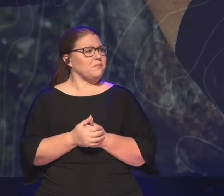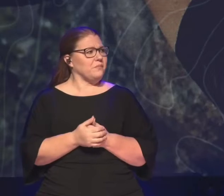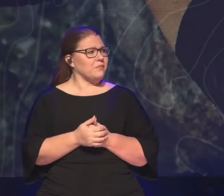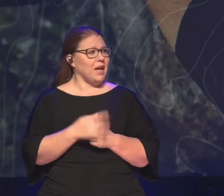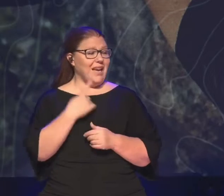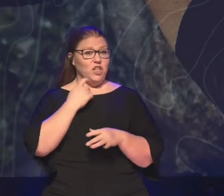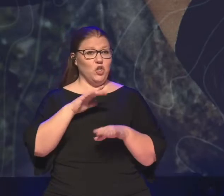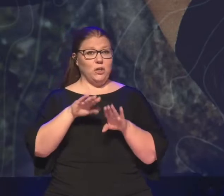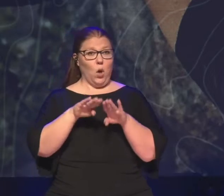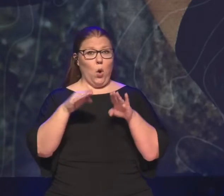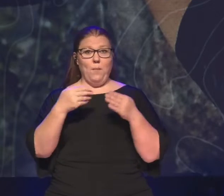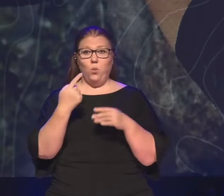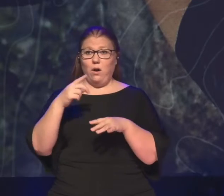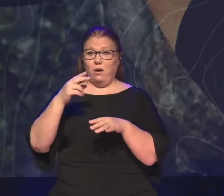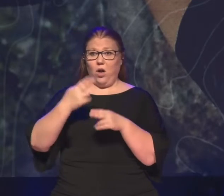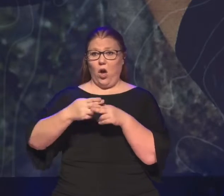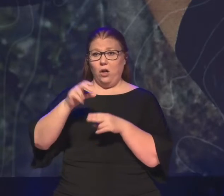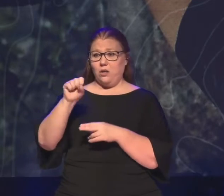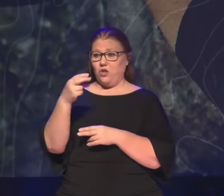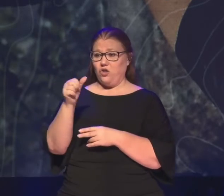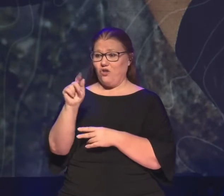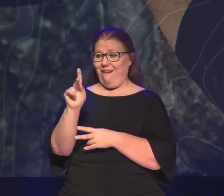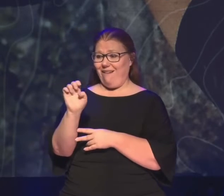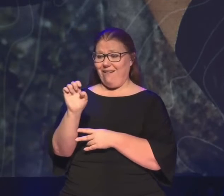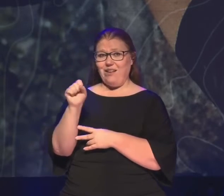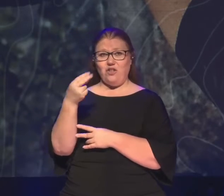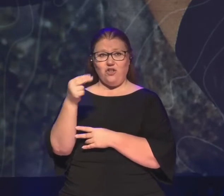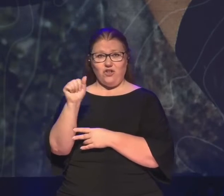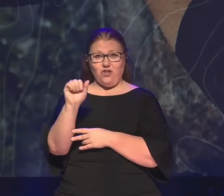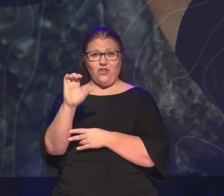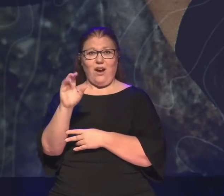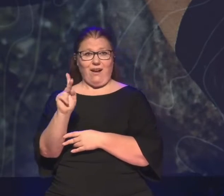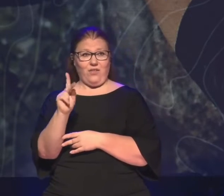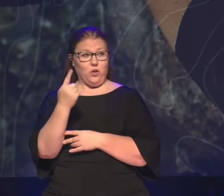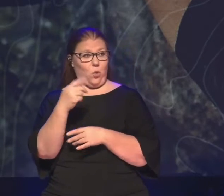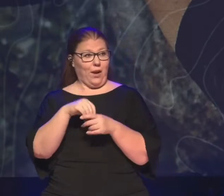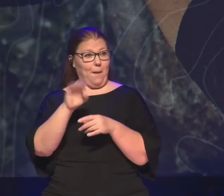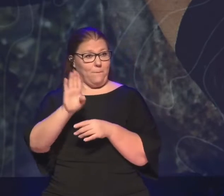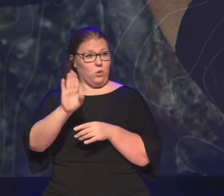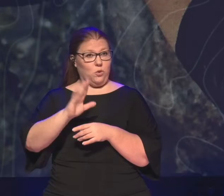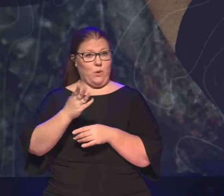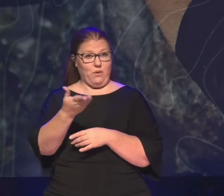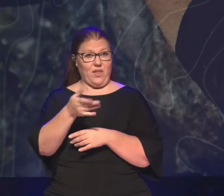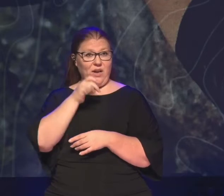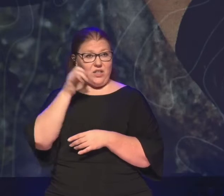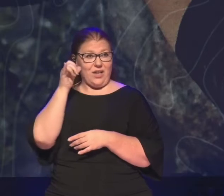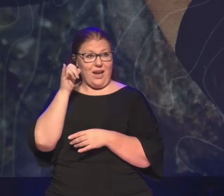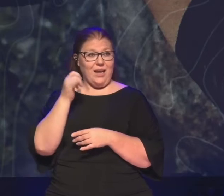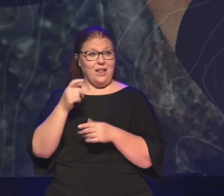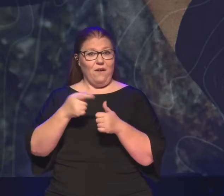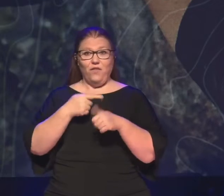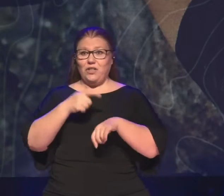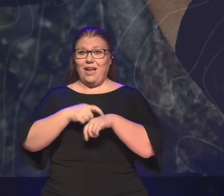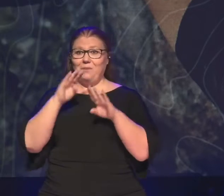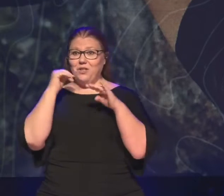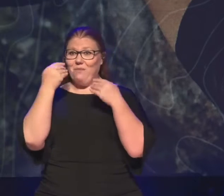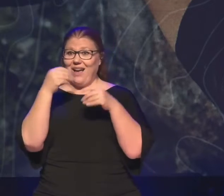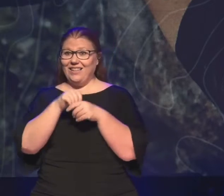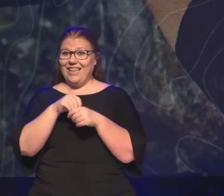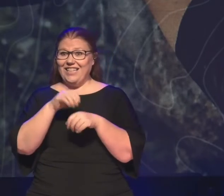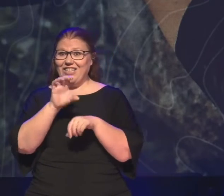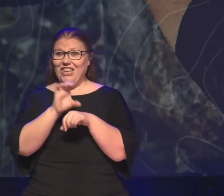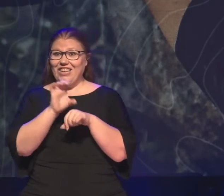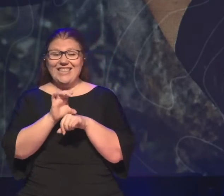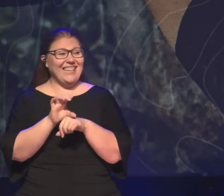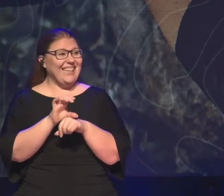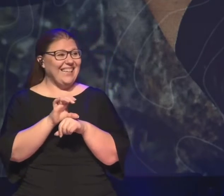one called Shake Shack. Y'all ever been to Shake Shack? Yeah, there's one down in Boulder. We were there yesterday. Some of you, that's the first time you smiled in church today. I said Shake Shack. That's